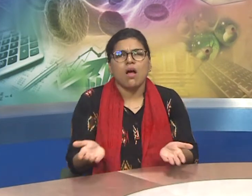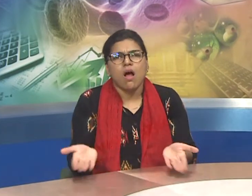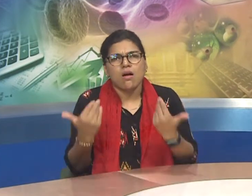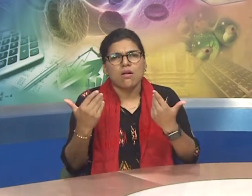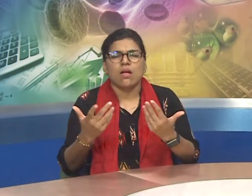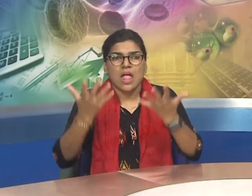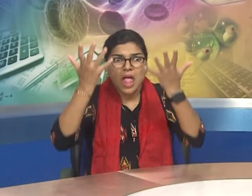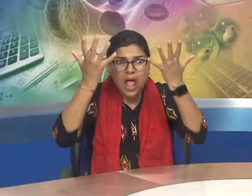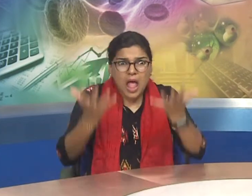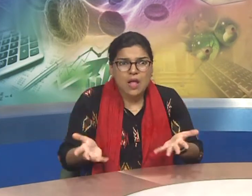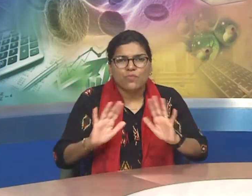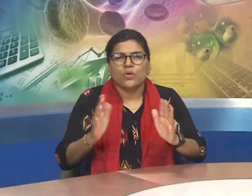portable,